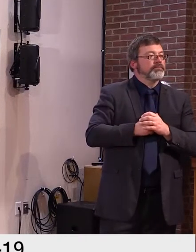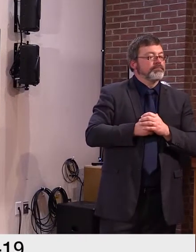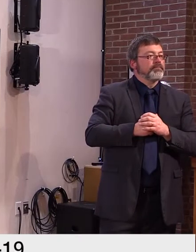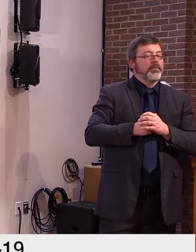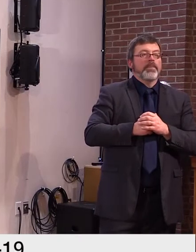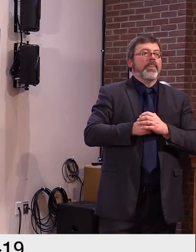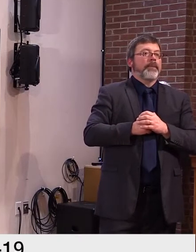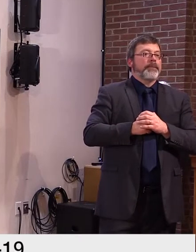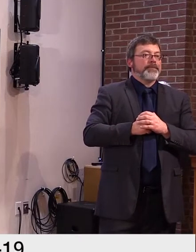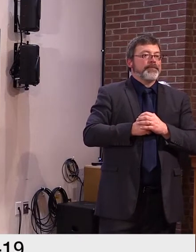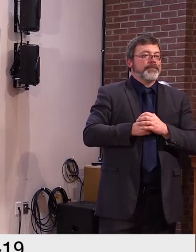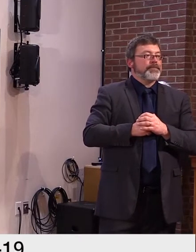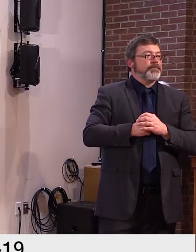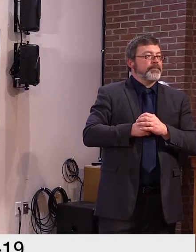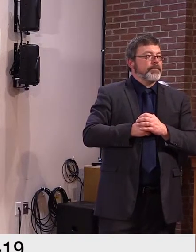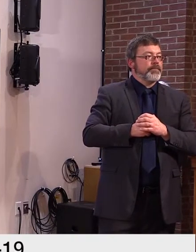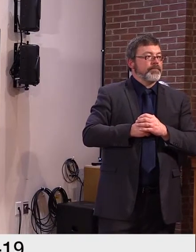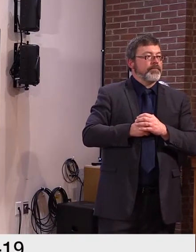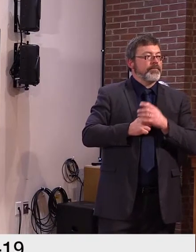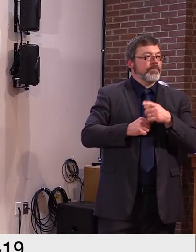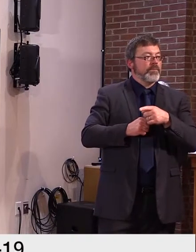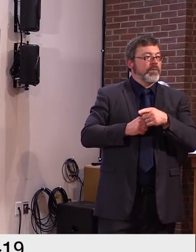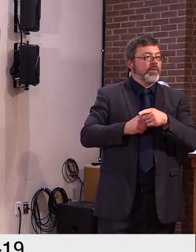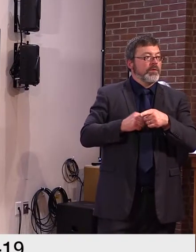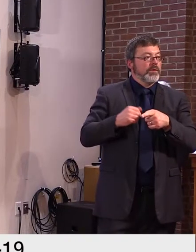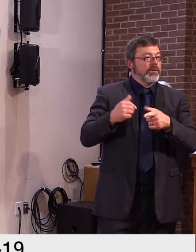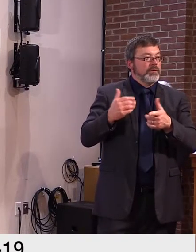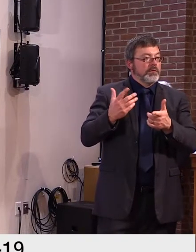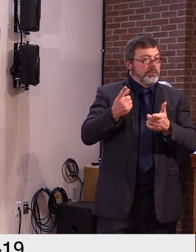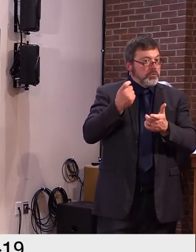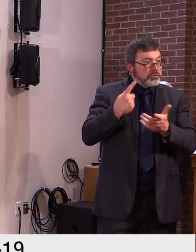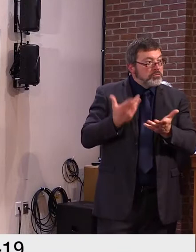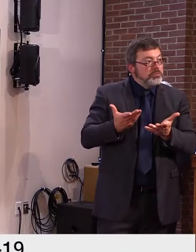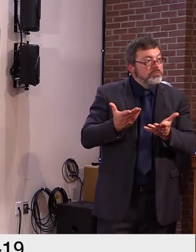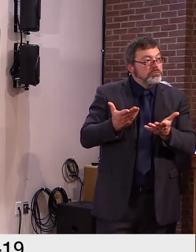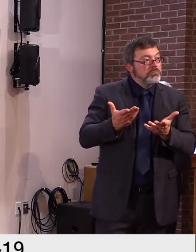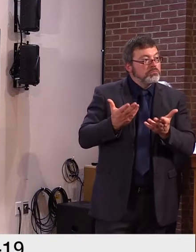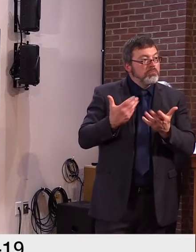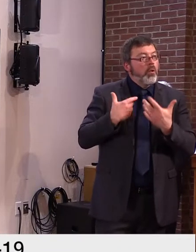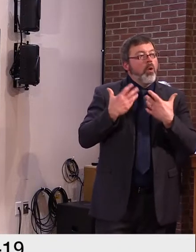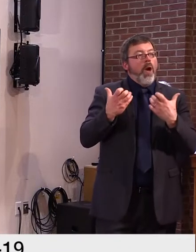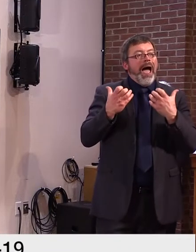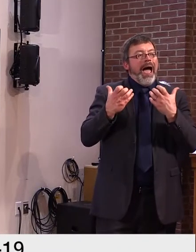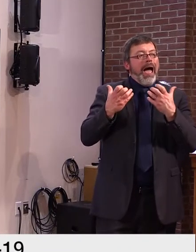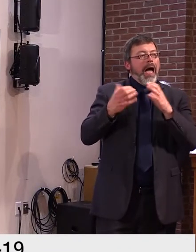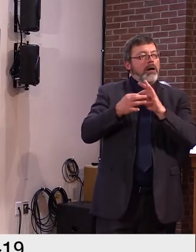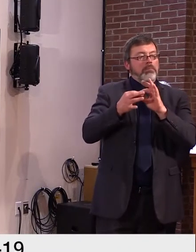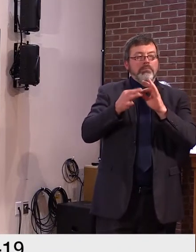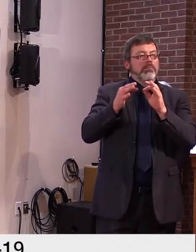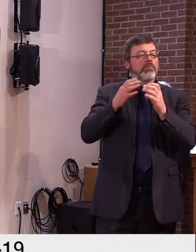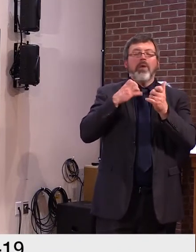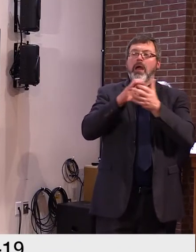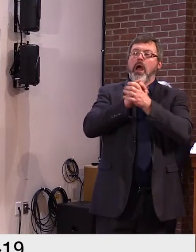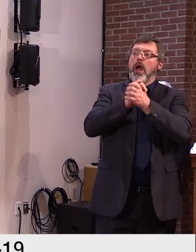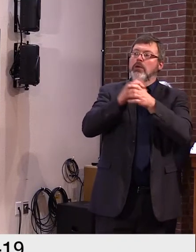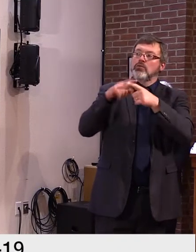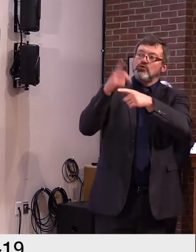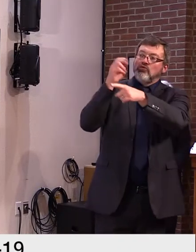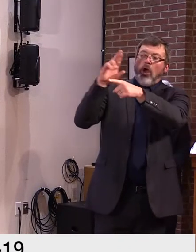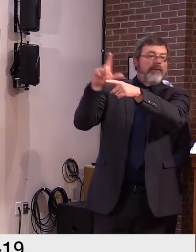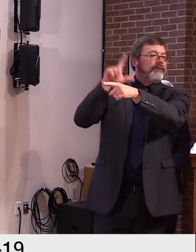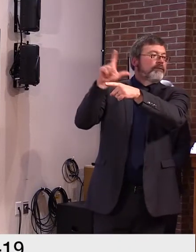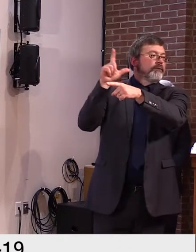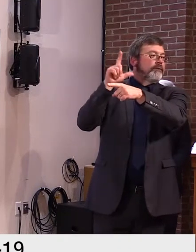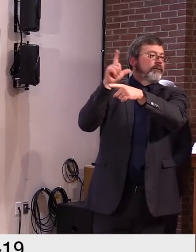Strangely, I don't actually have a question, but I would like to congratulate Dr. Levine on the recognition he